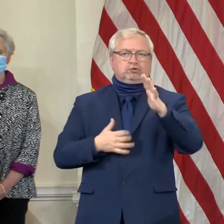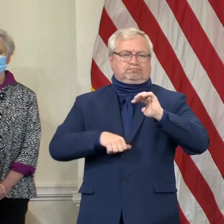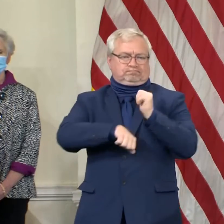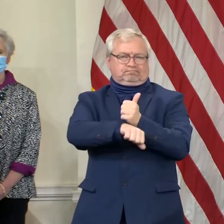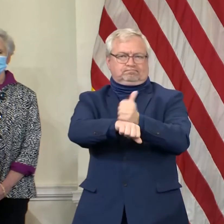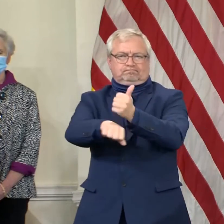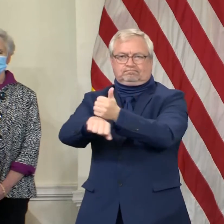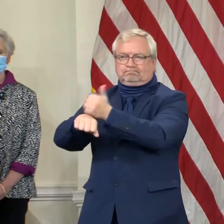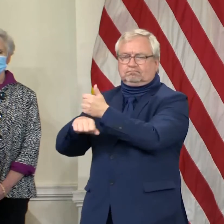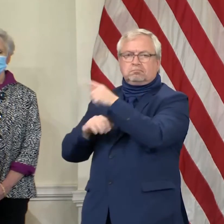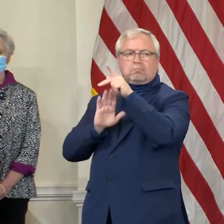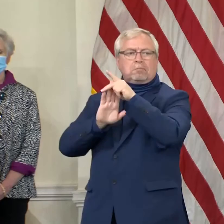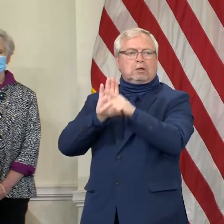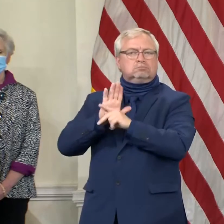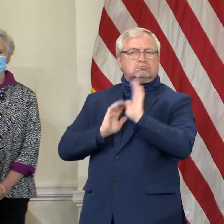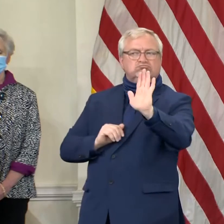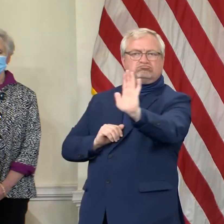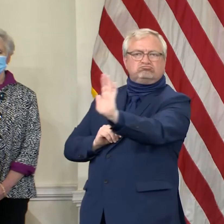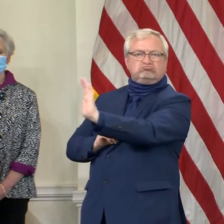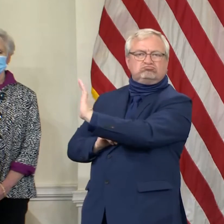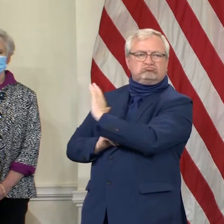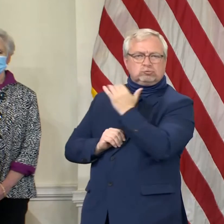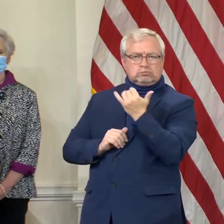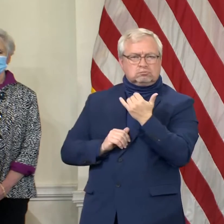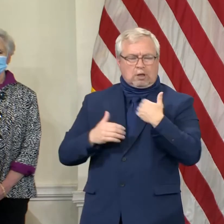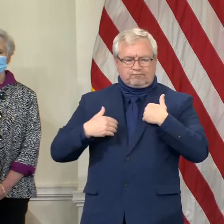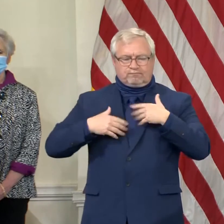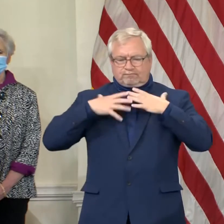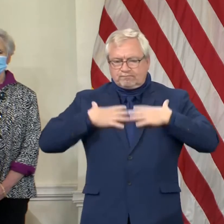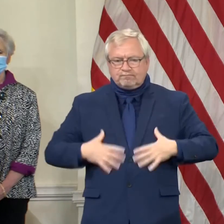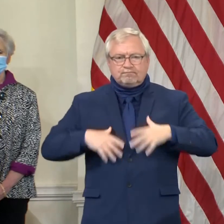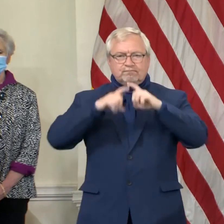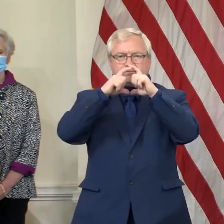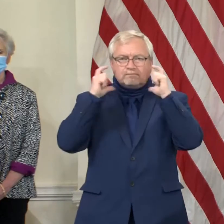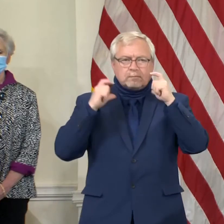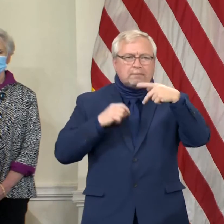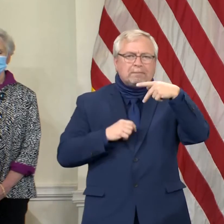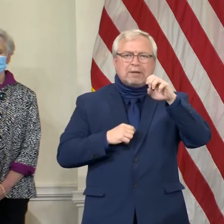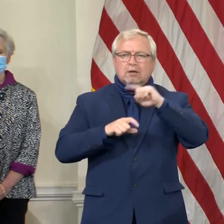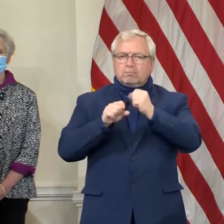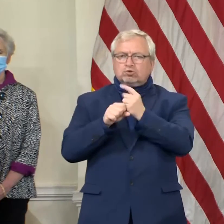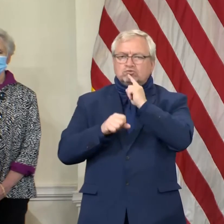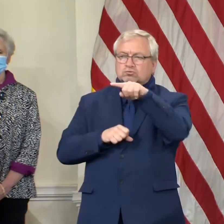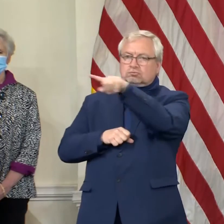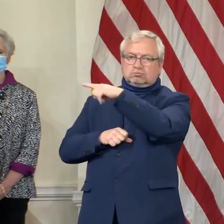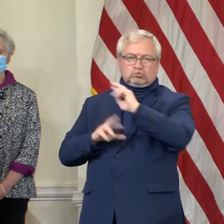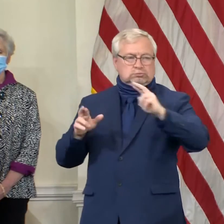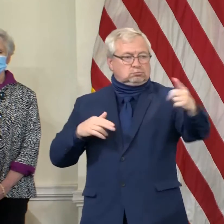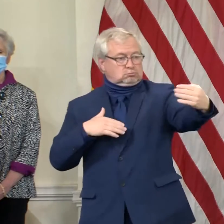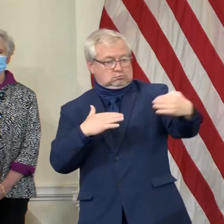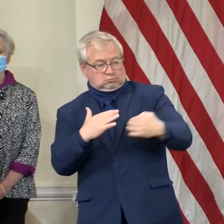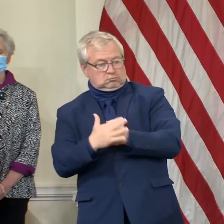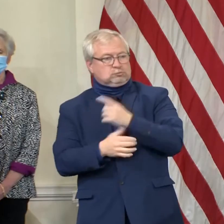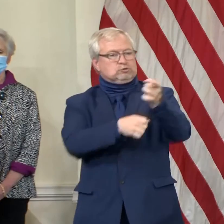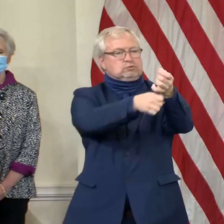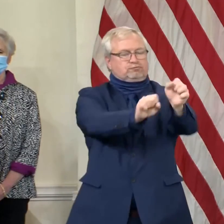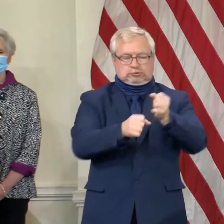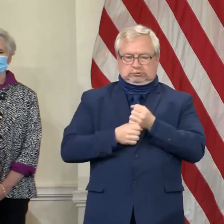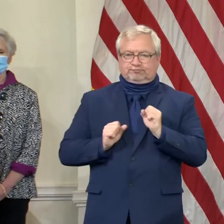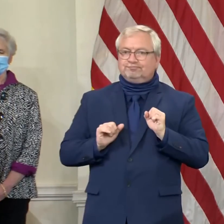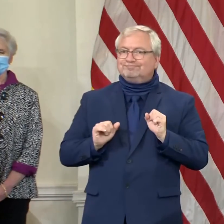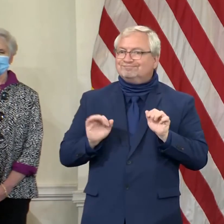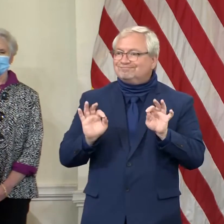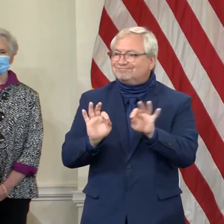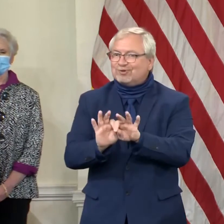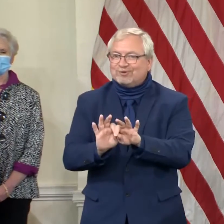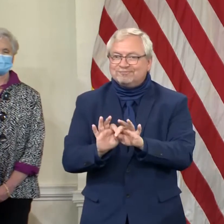equipment, and staff education. In addition to going to the doctor's office, doctors are actually